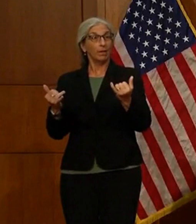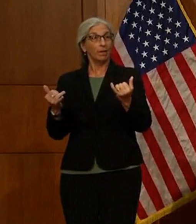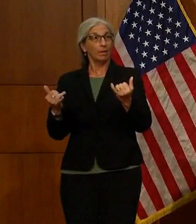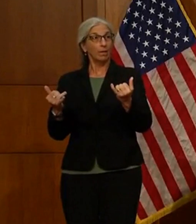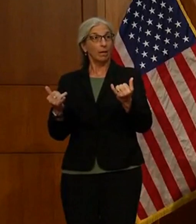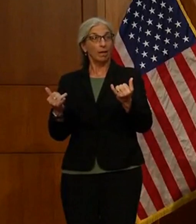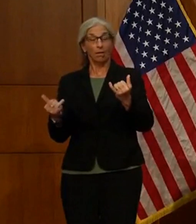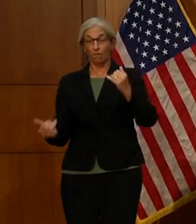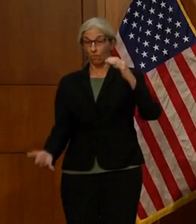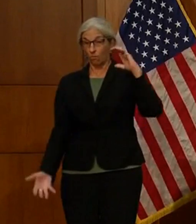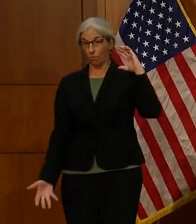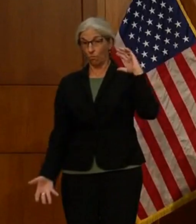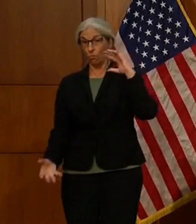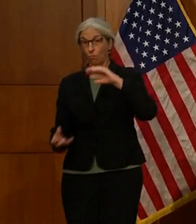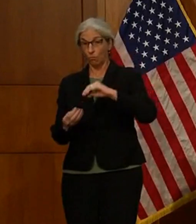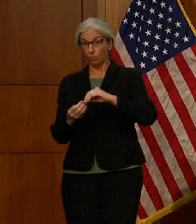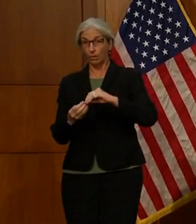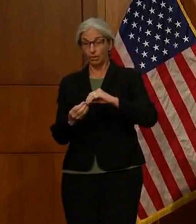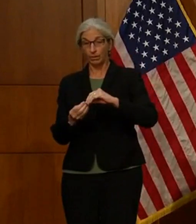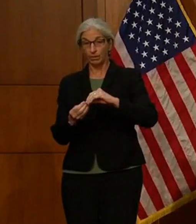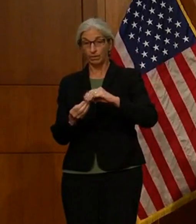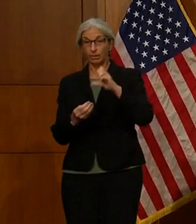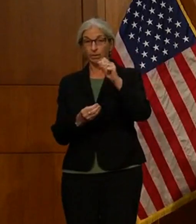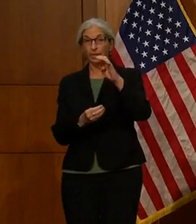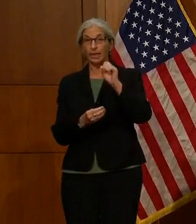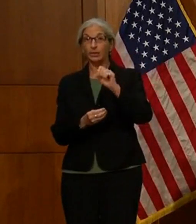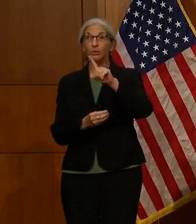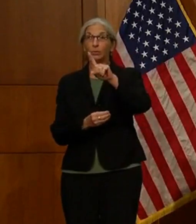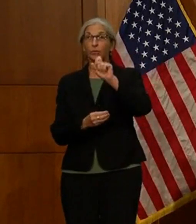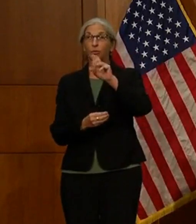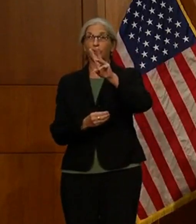a total number of cases of